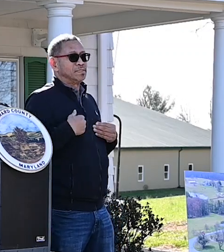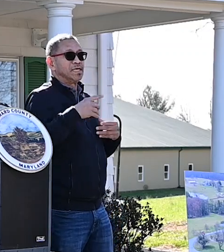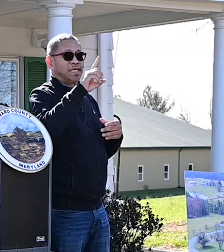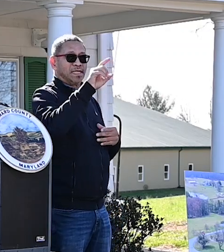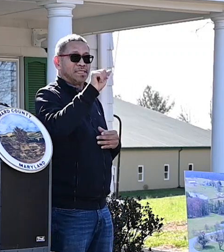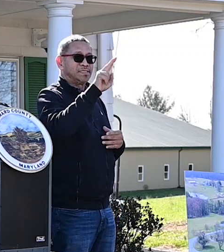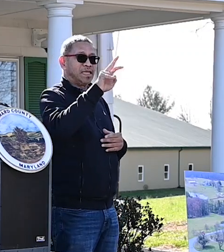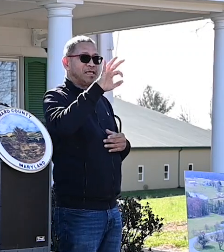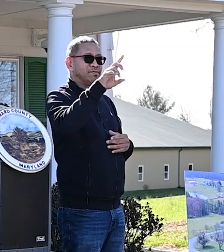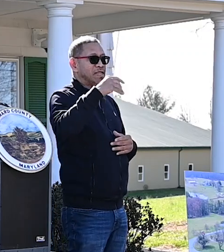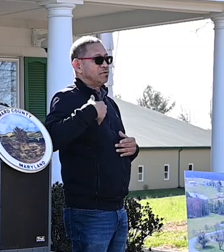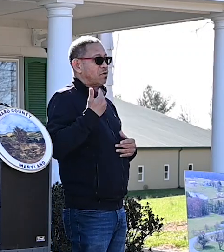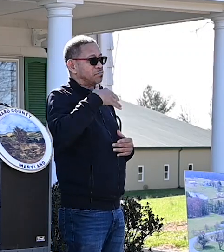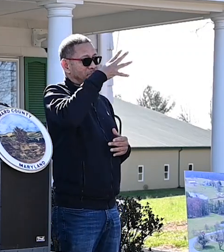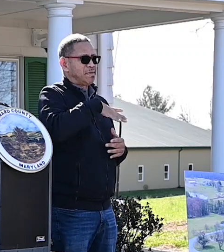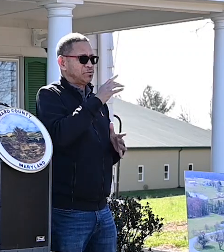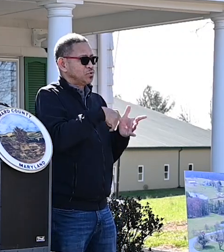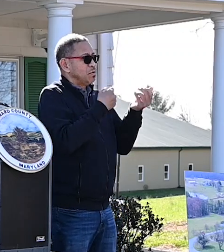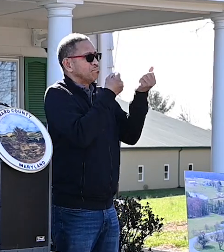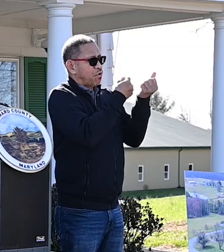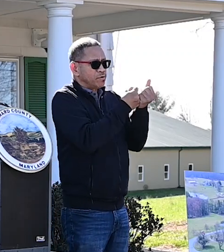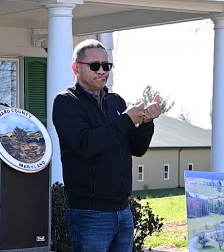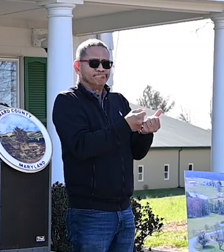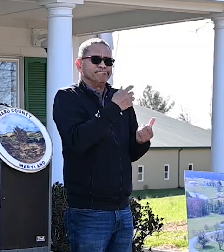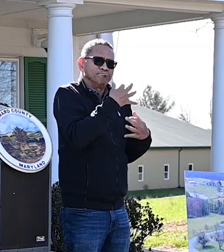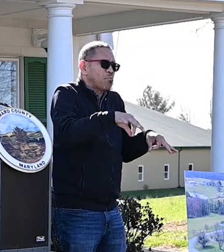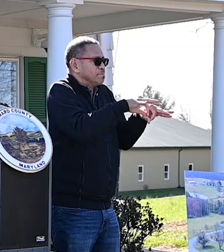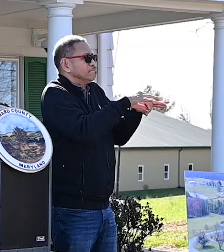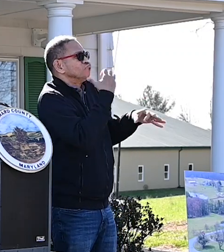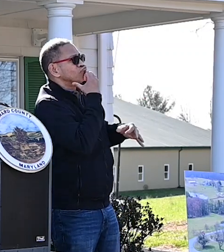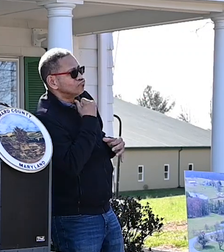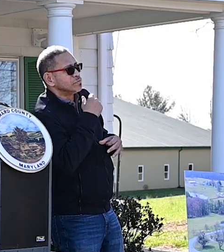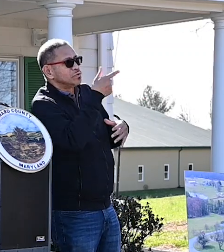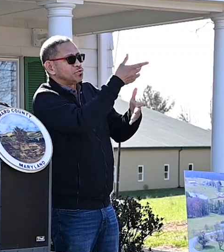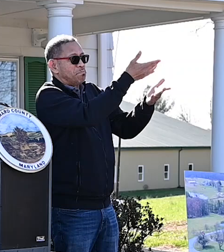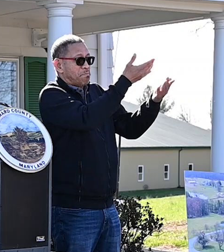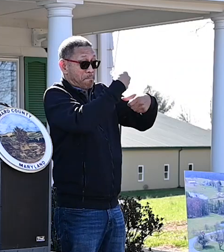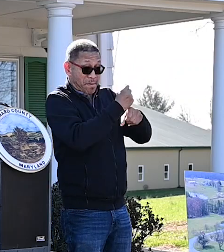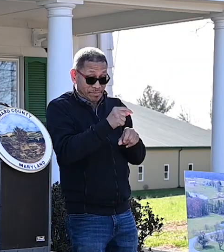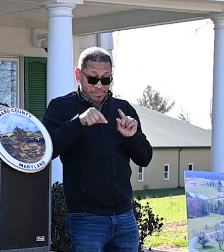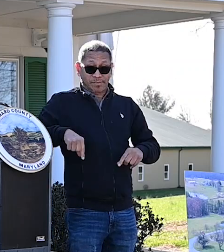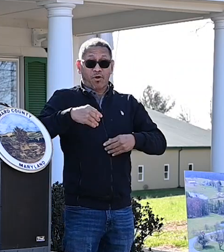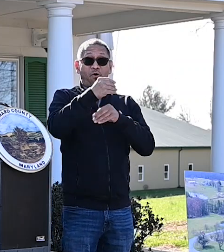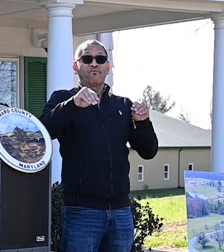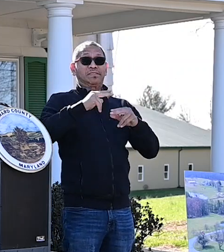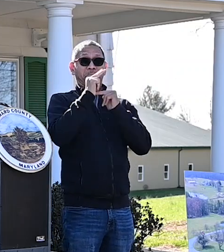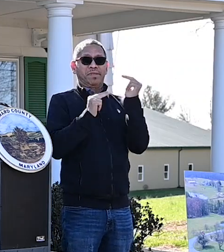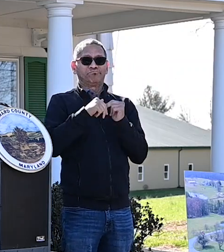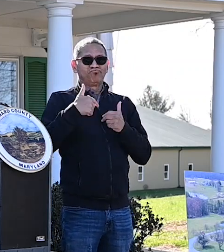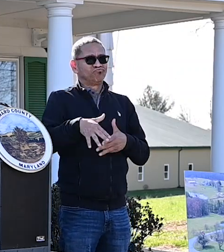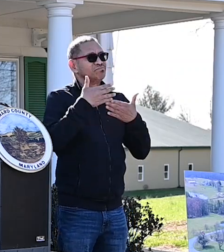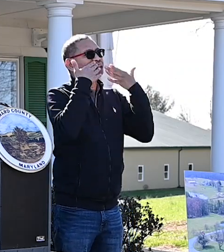Youngman and the County Council, whose support has been instrumental in bringing this office to life.